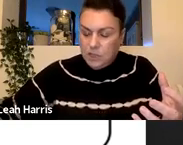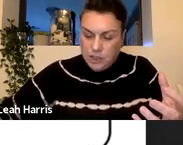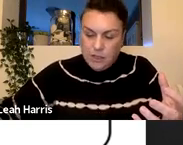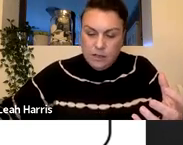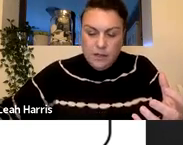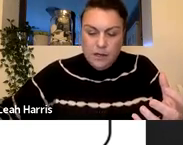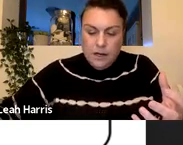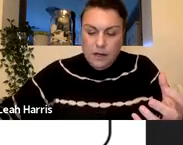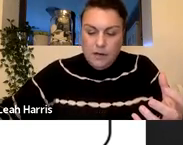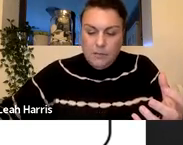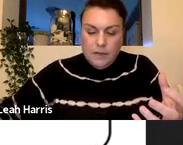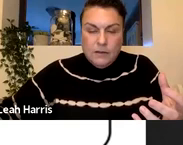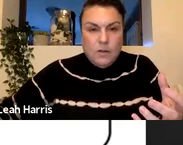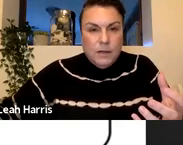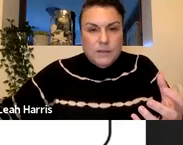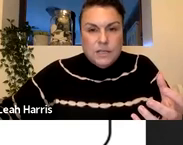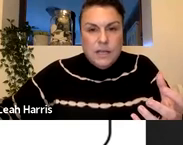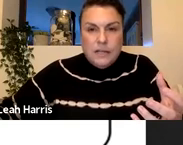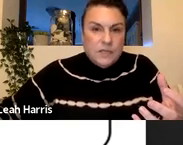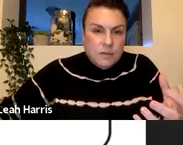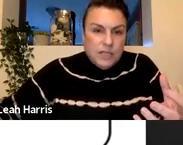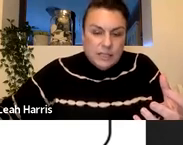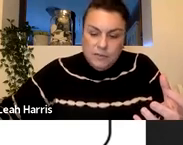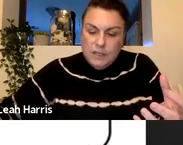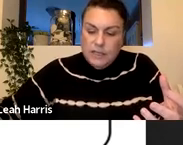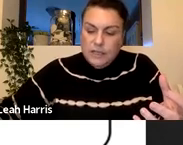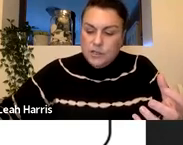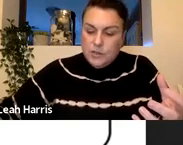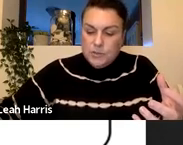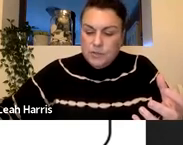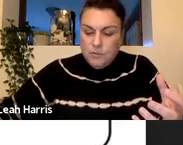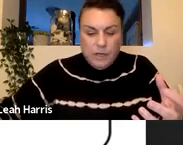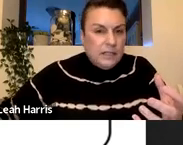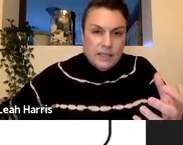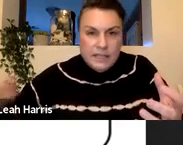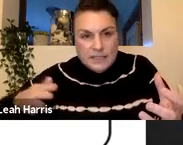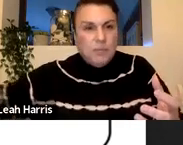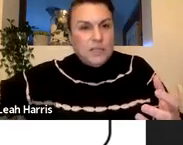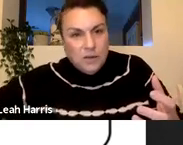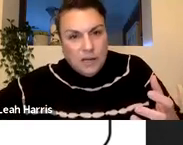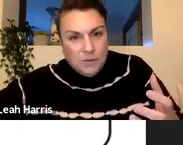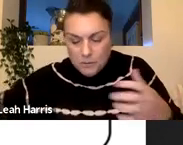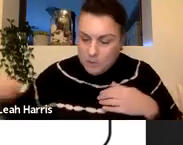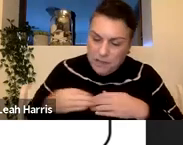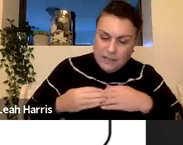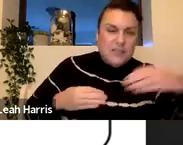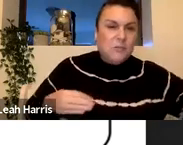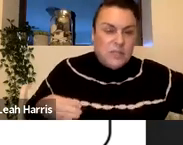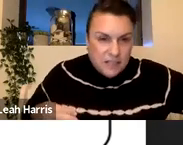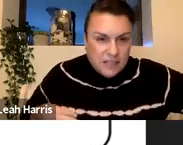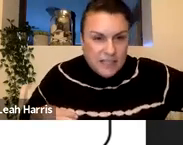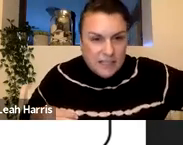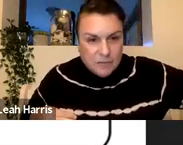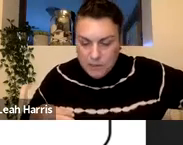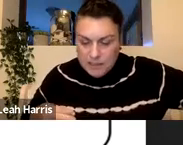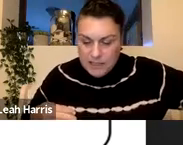of next year um you know and there's a lot of subjectivity in terms of what gets a mental health response and